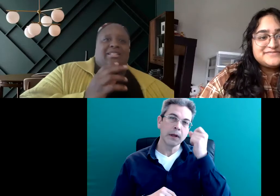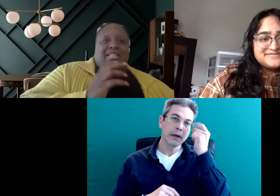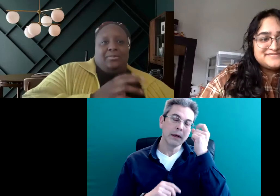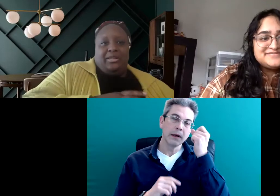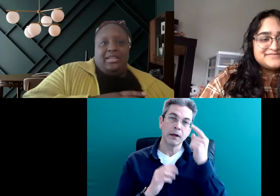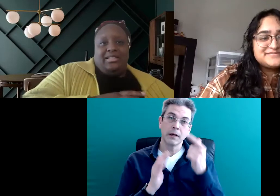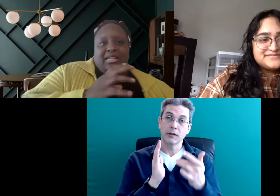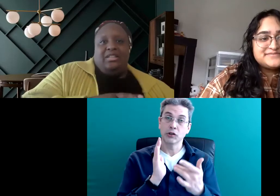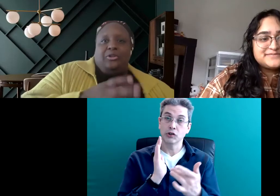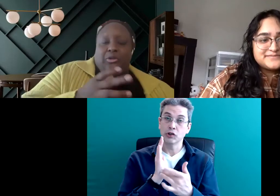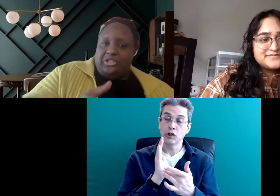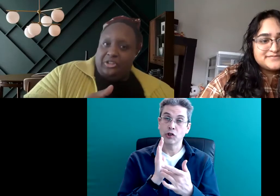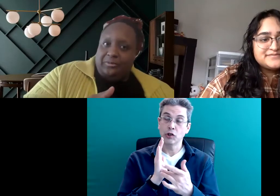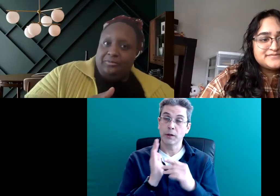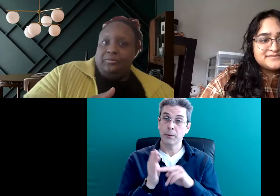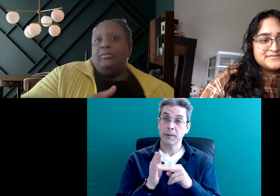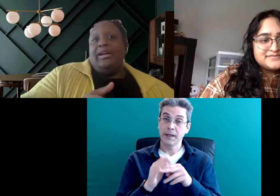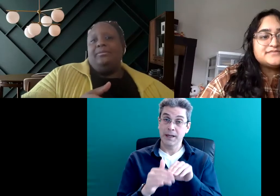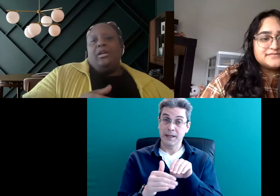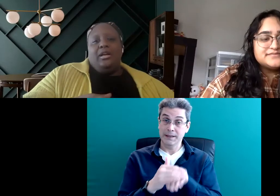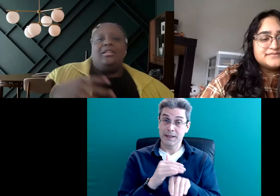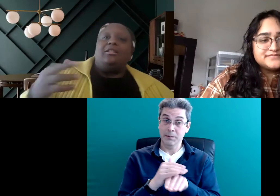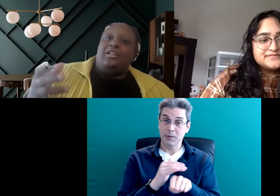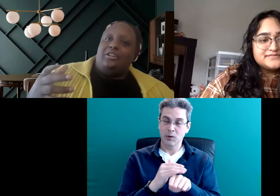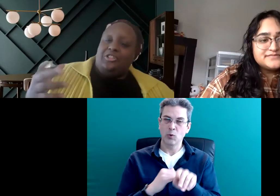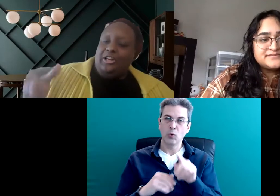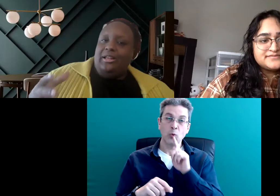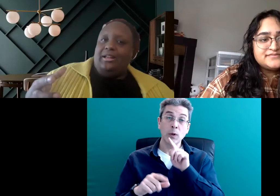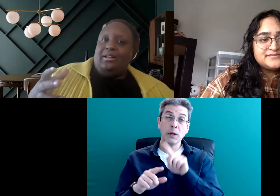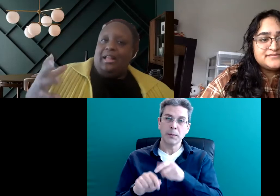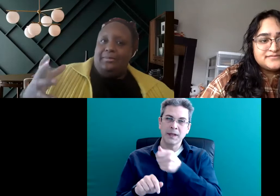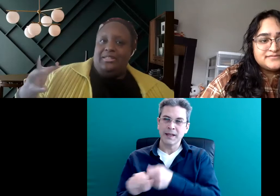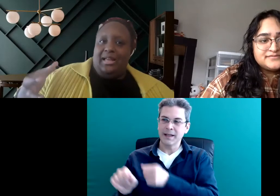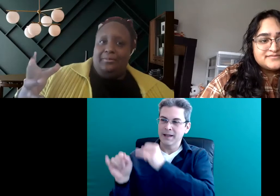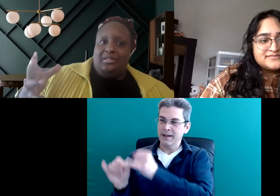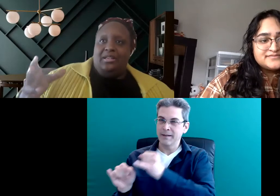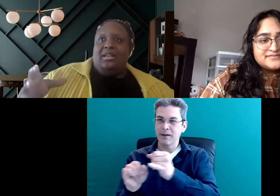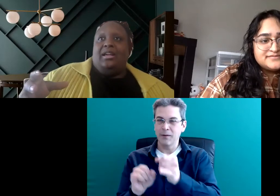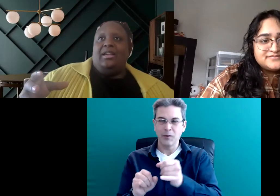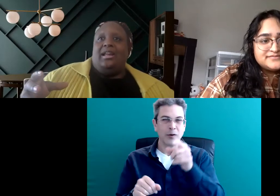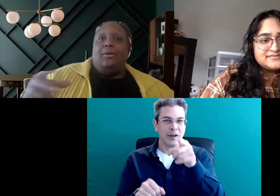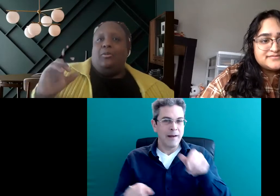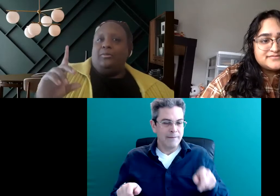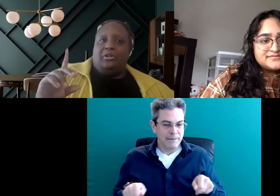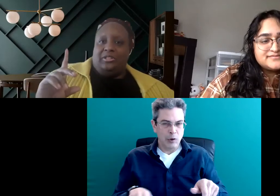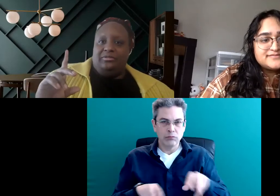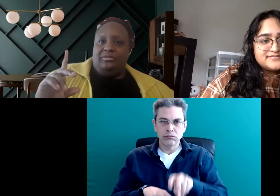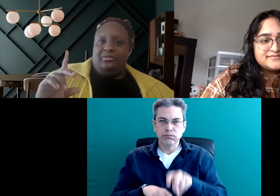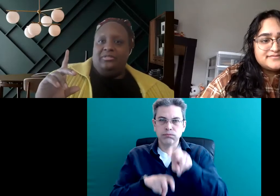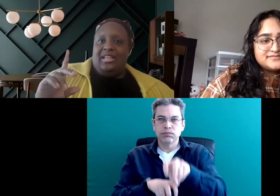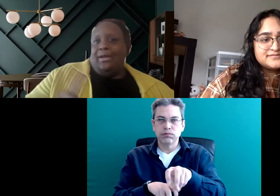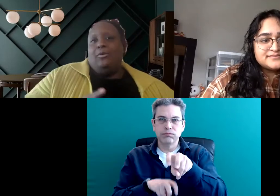though accessibility is an individual issue, right? Because a chair that can climb steps can help one